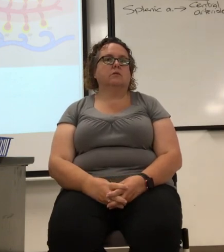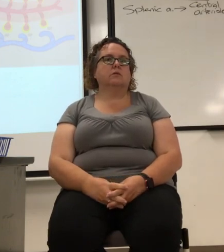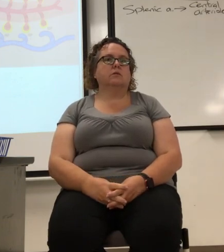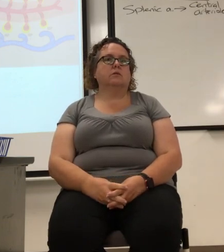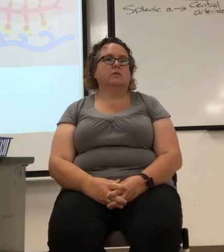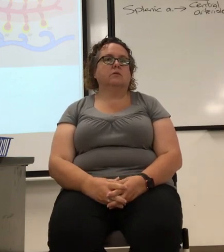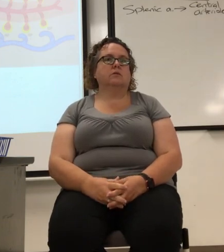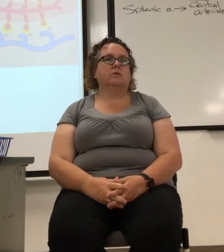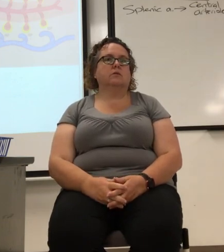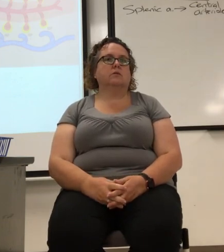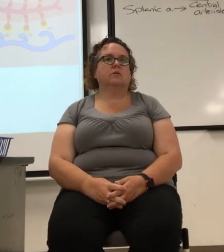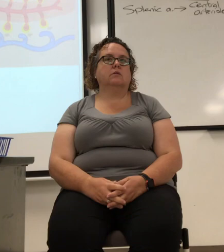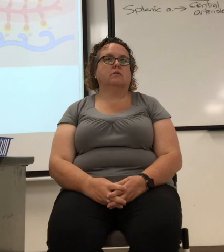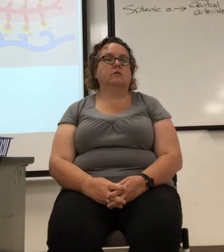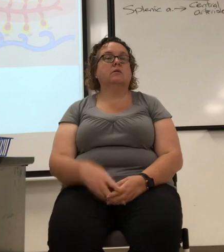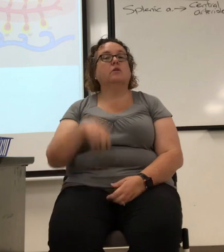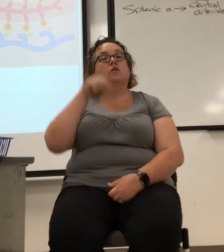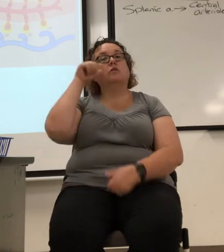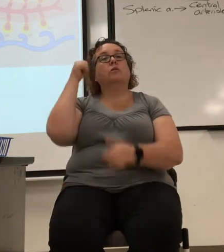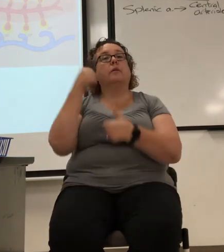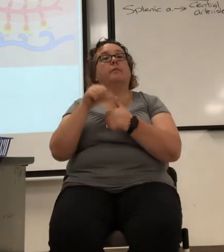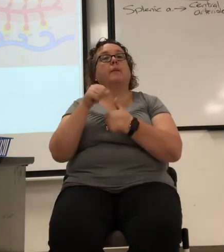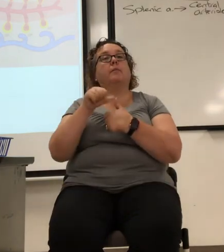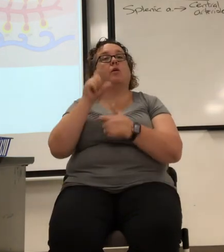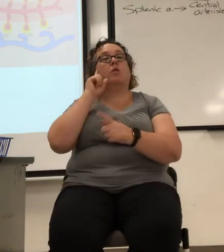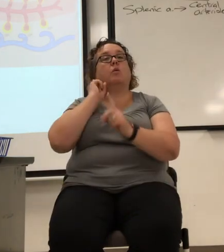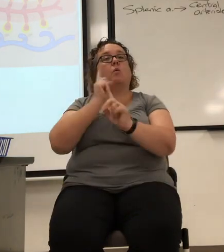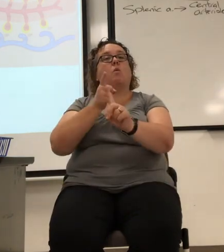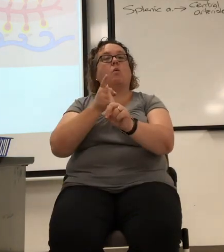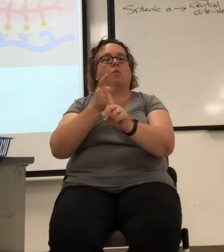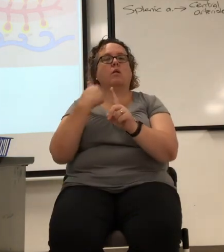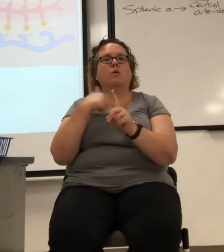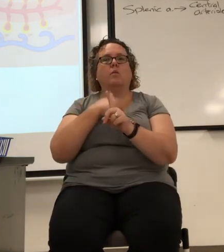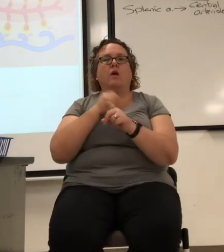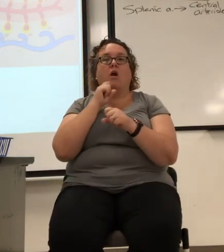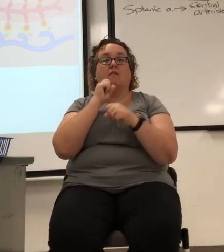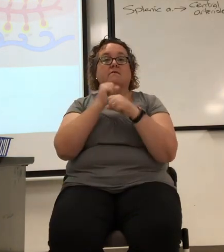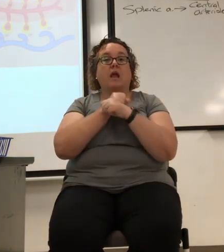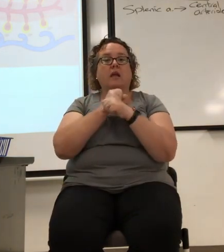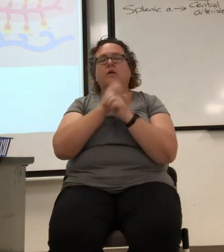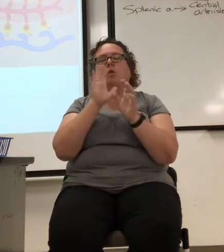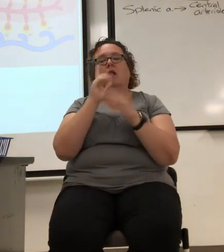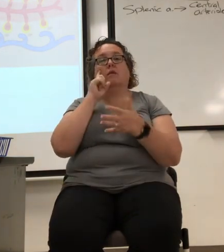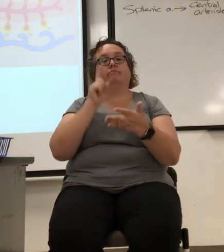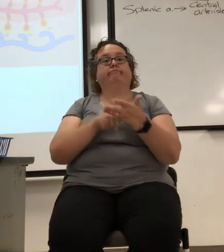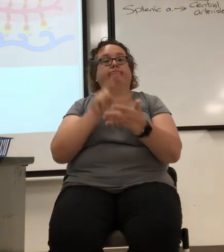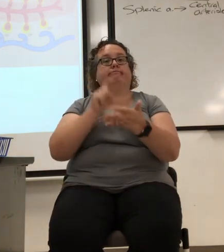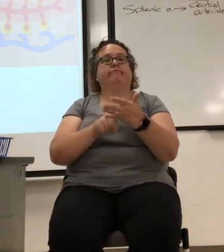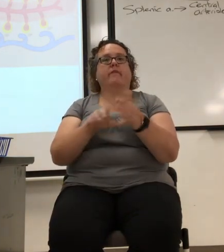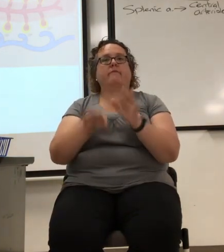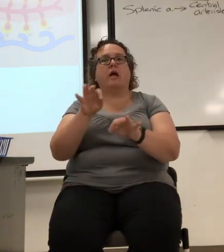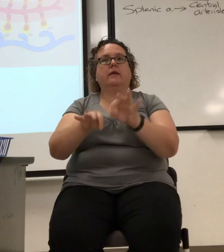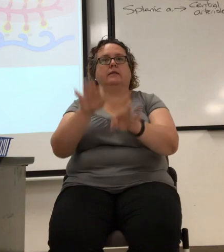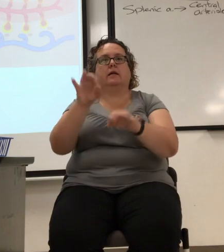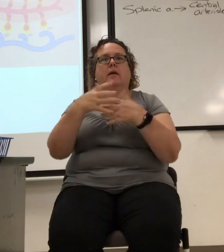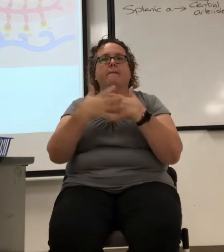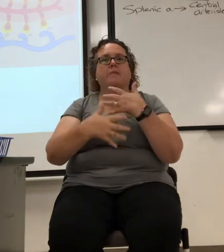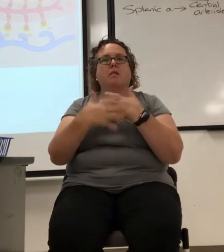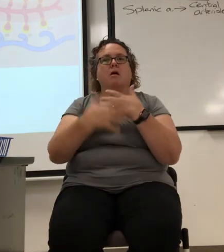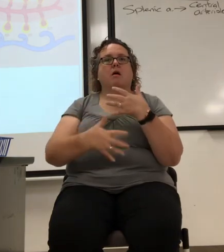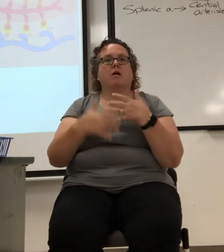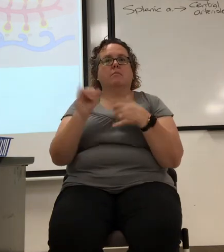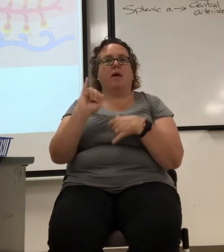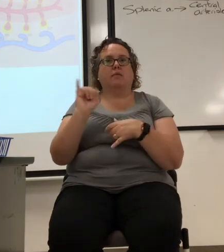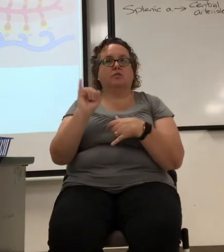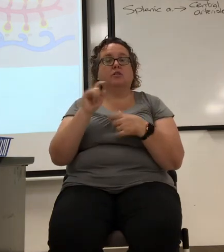lymphoid sheath. Remember the goal here, we're finding blood-borne pathogens. So